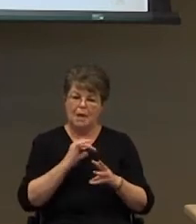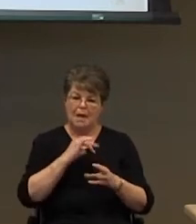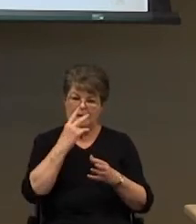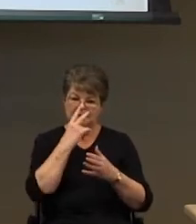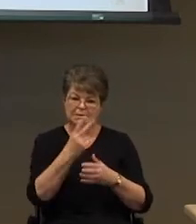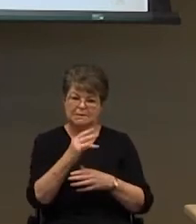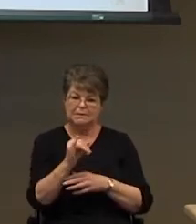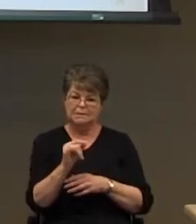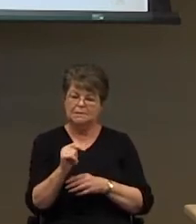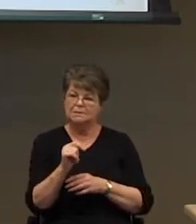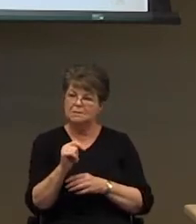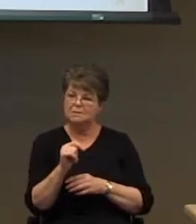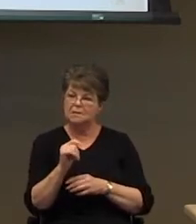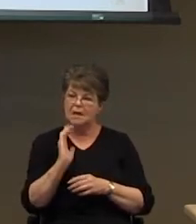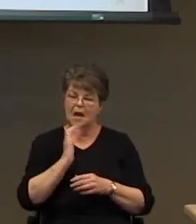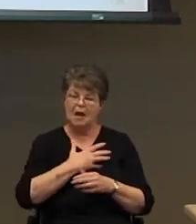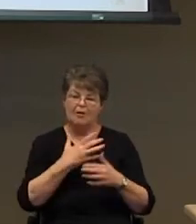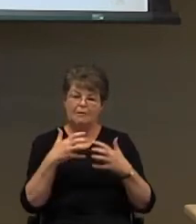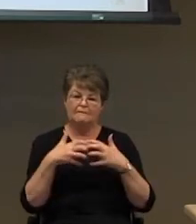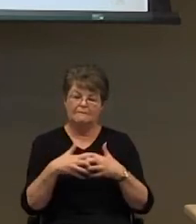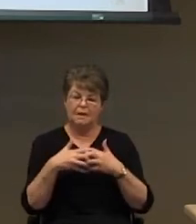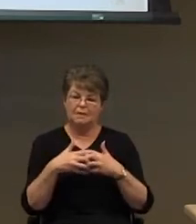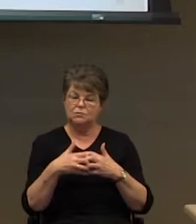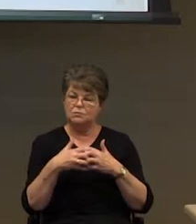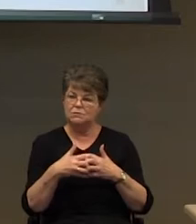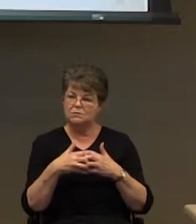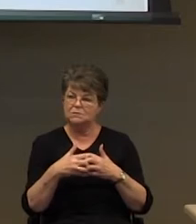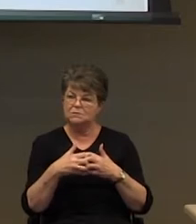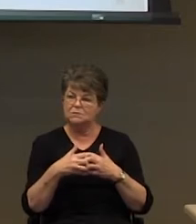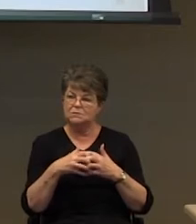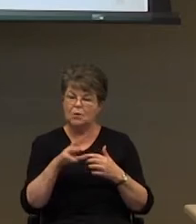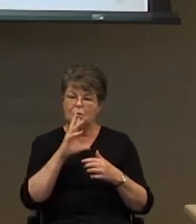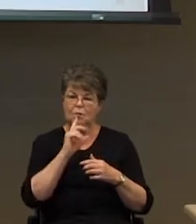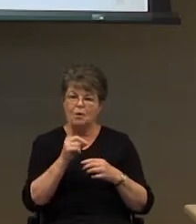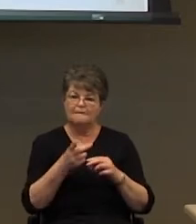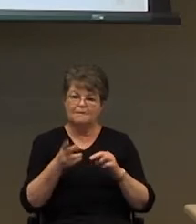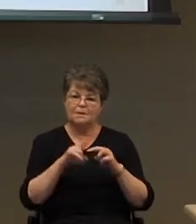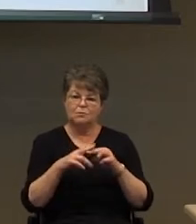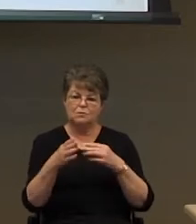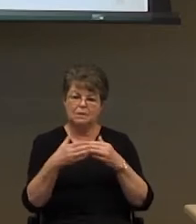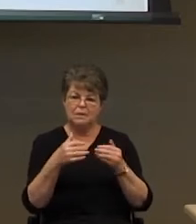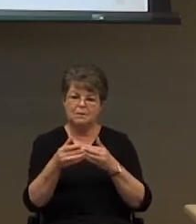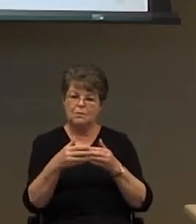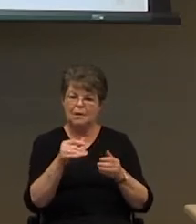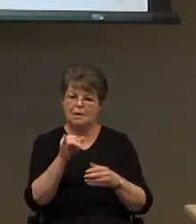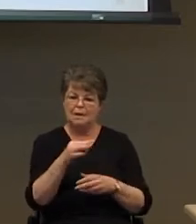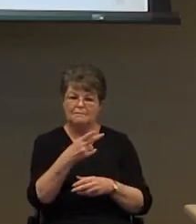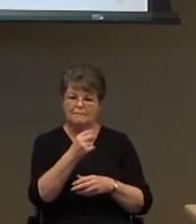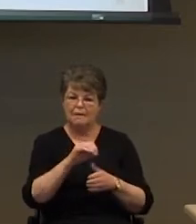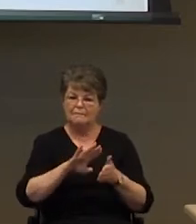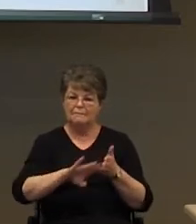it, our factories would have increased anyway if he hadn't been here.